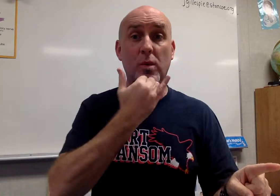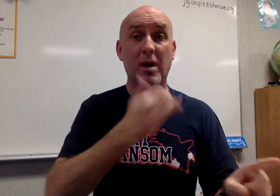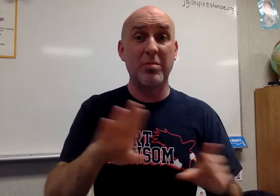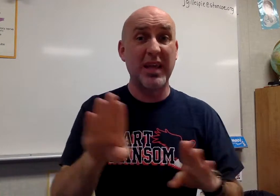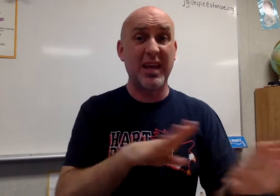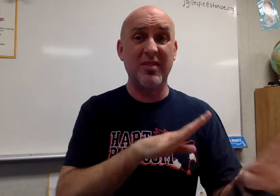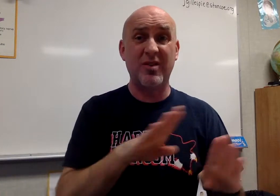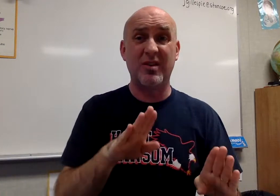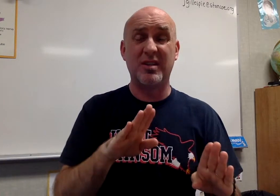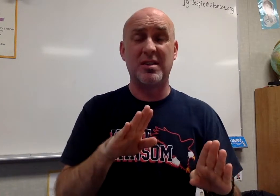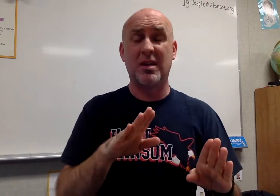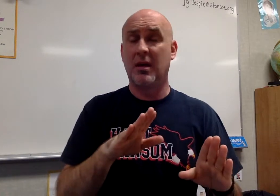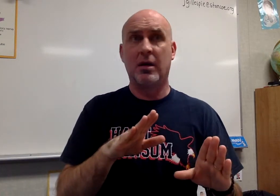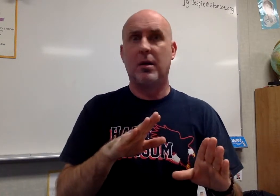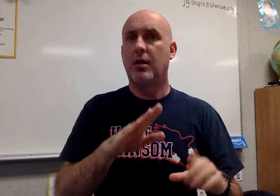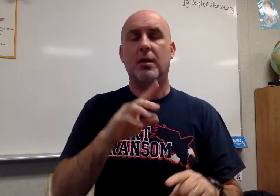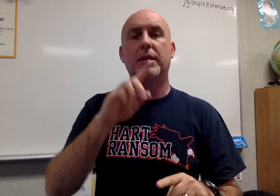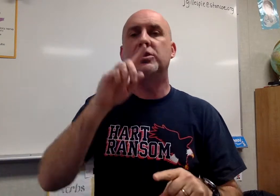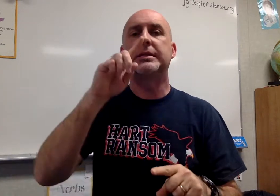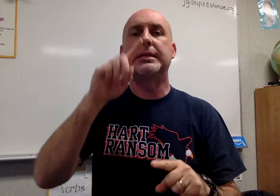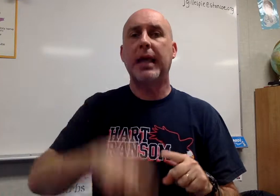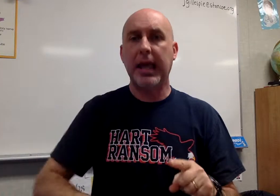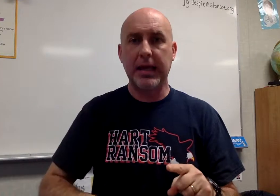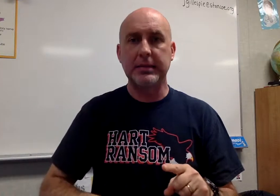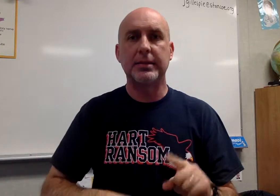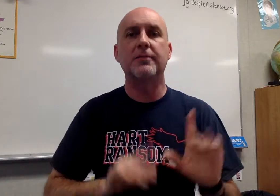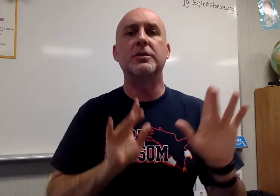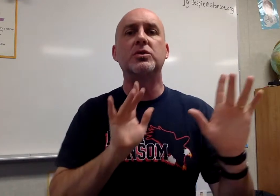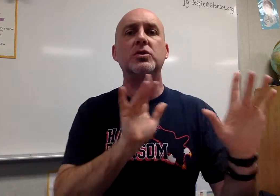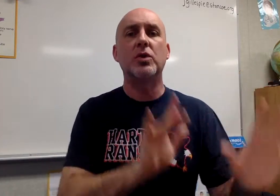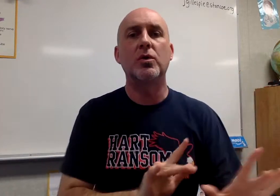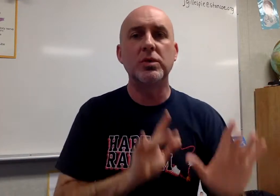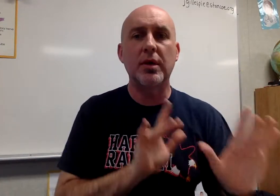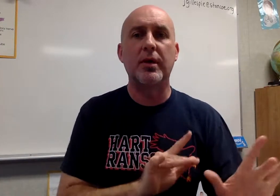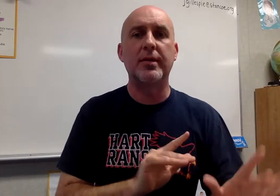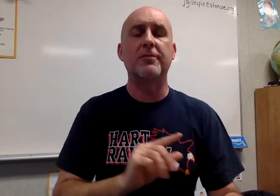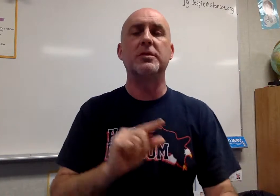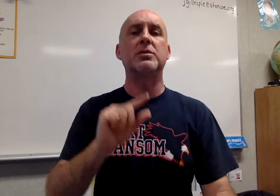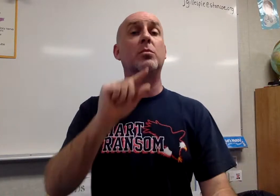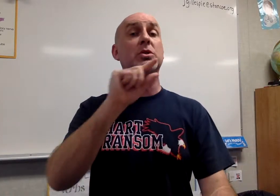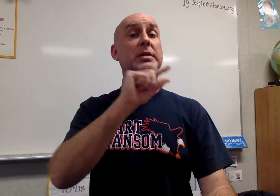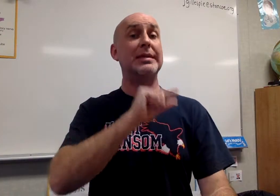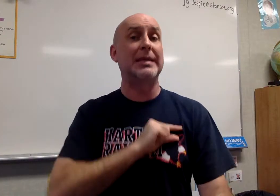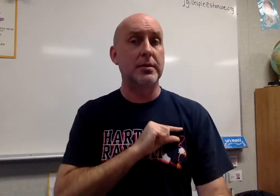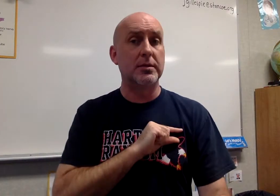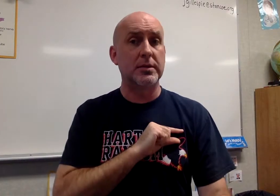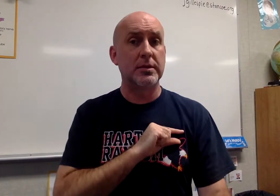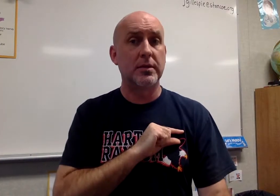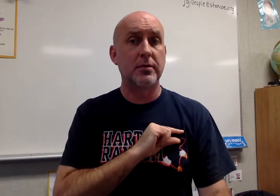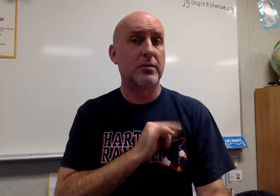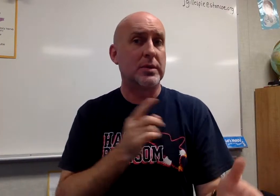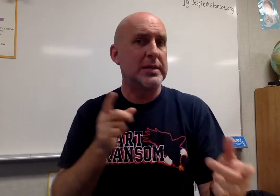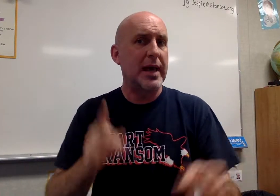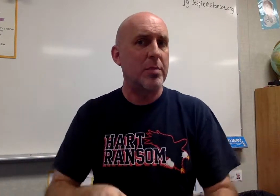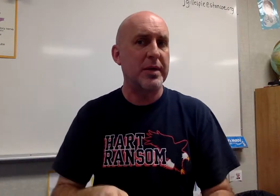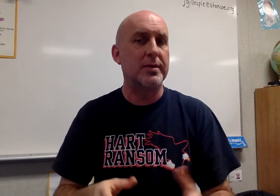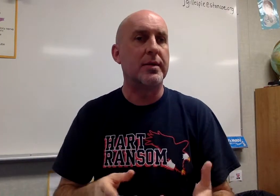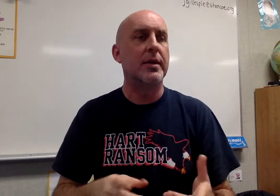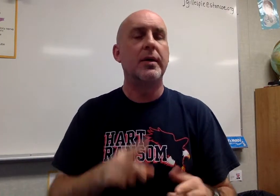wrong behavior is they just can't. They feel so sorry. They feel so much guilt for what's happened.